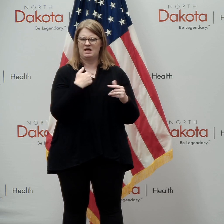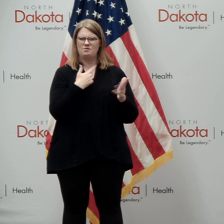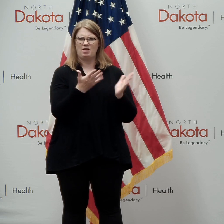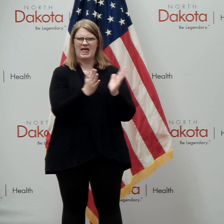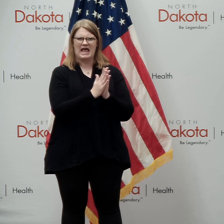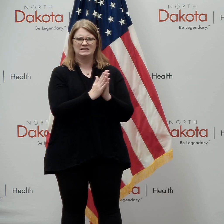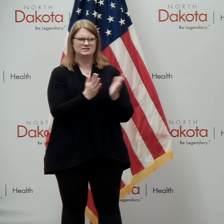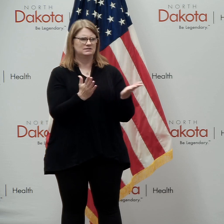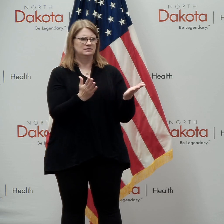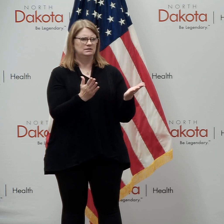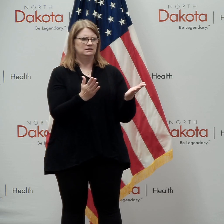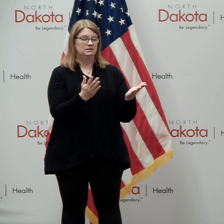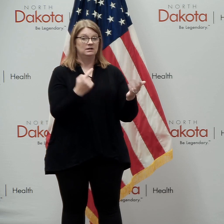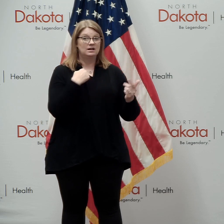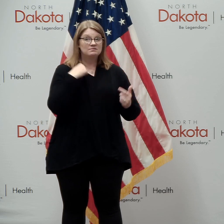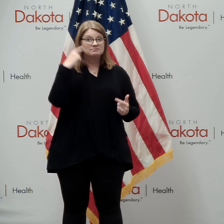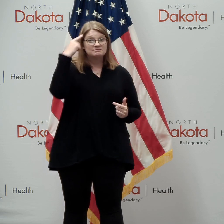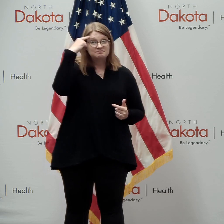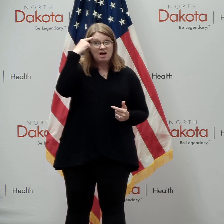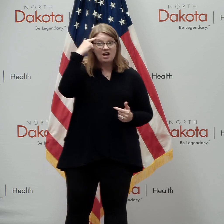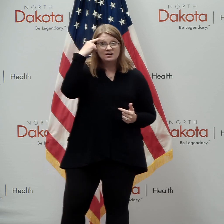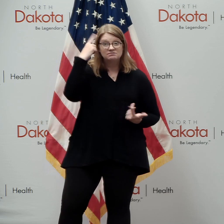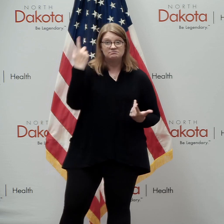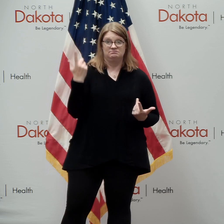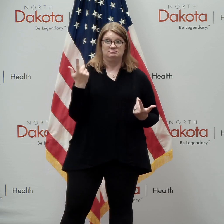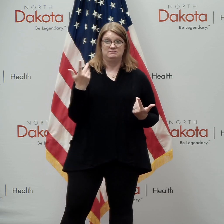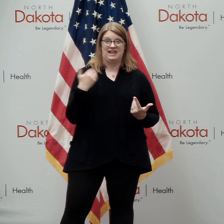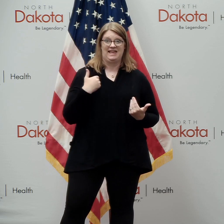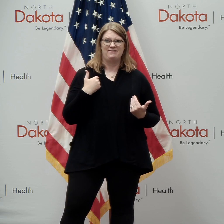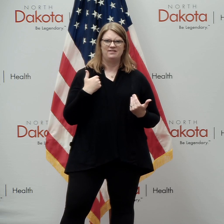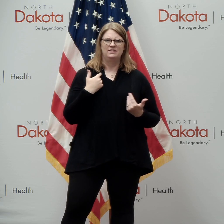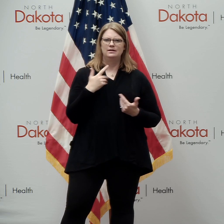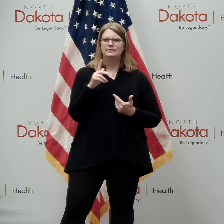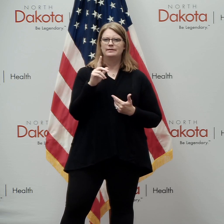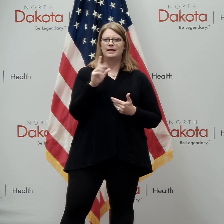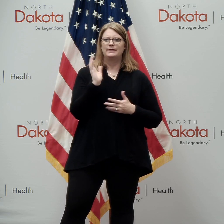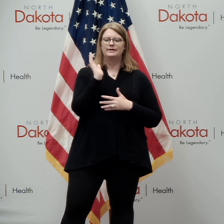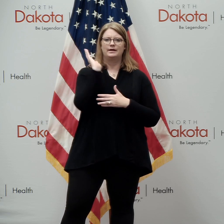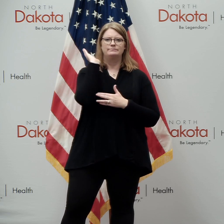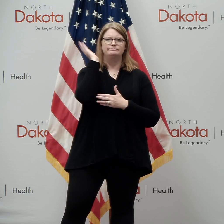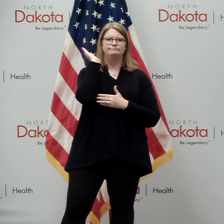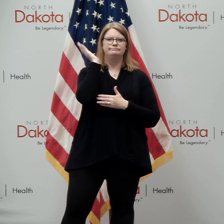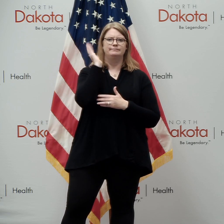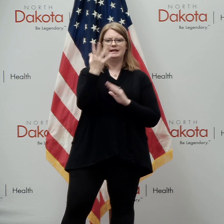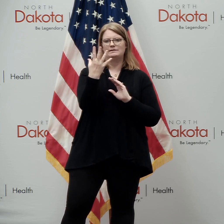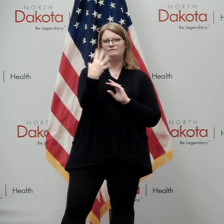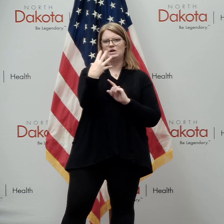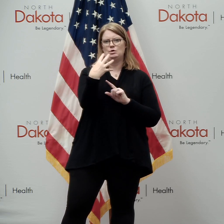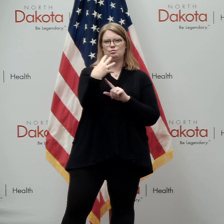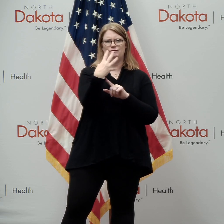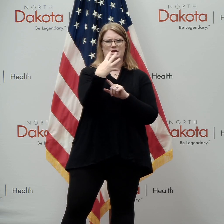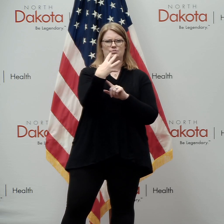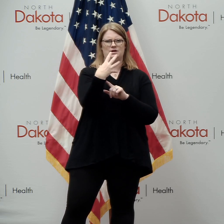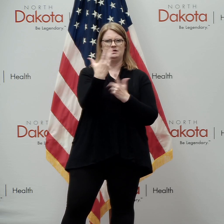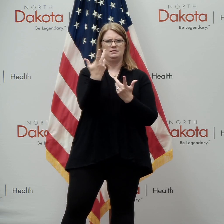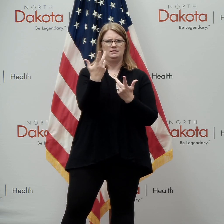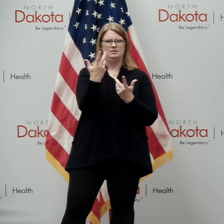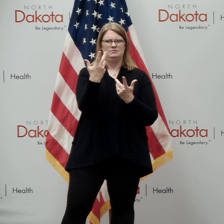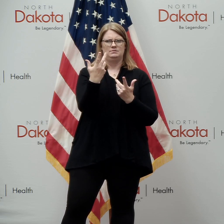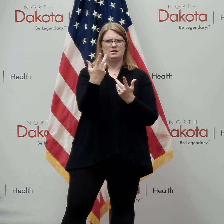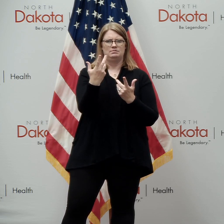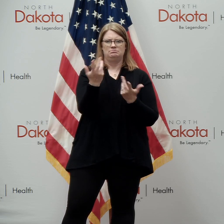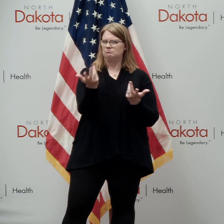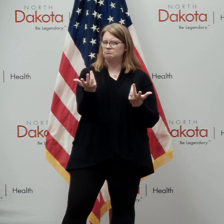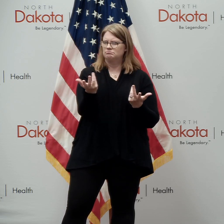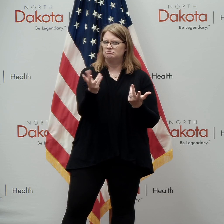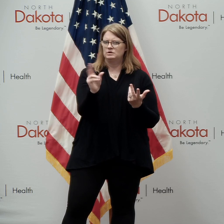never in my mind that we would somehow have a tape meeting try to pass as a public meeting. There has been a lot of public input, whether